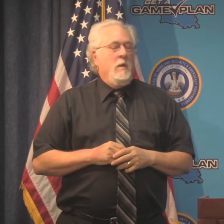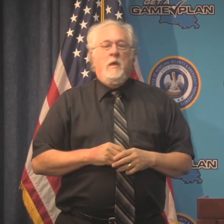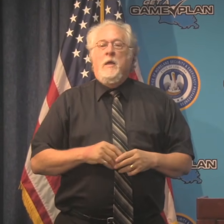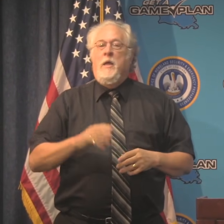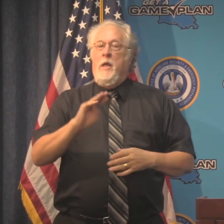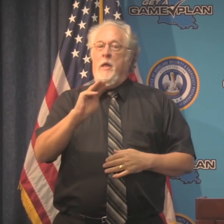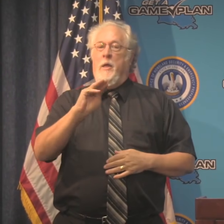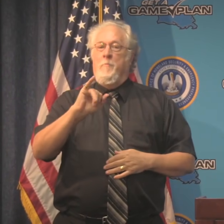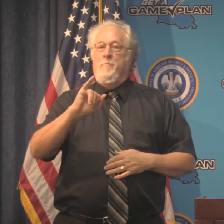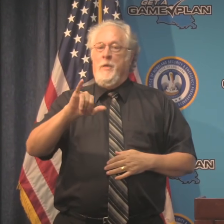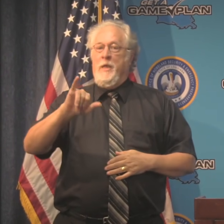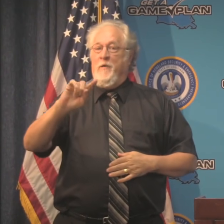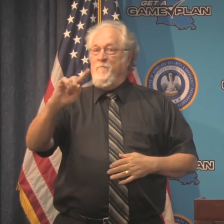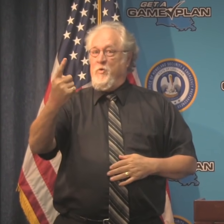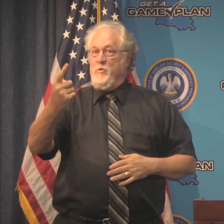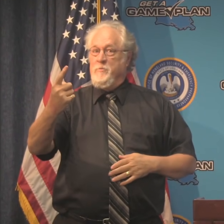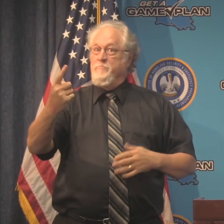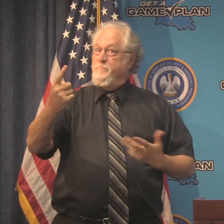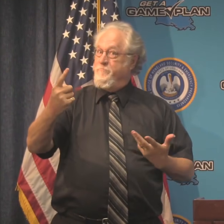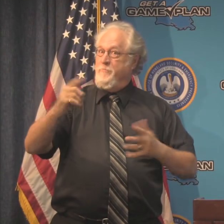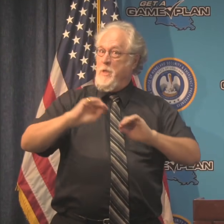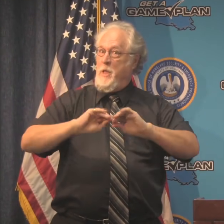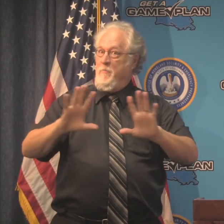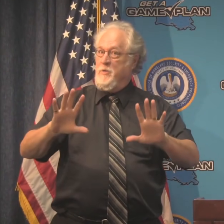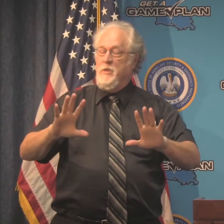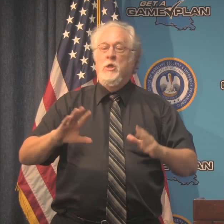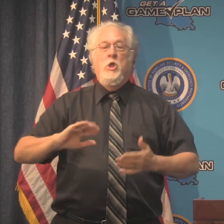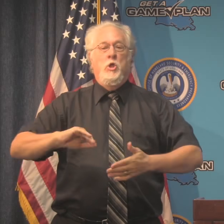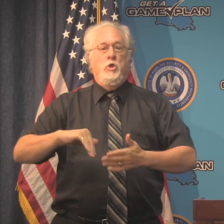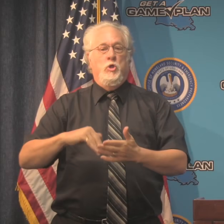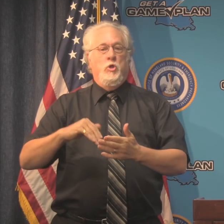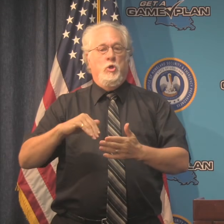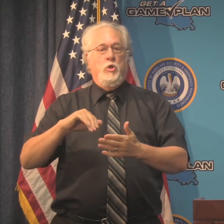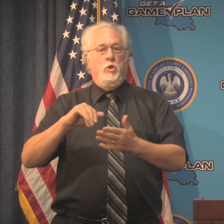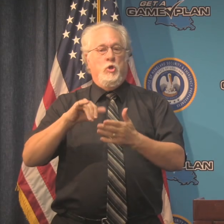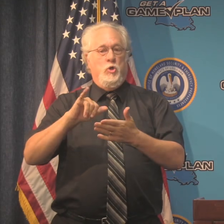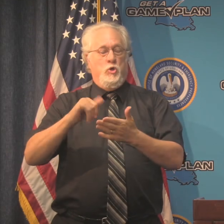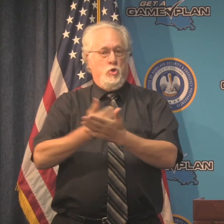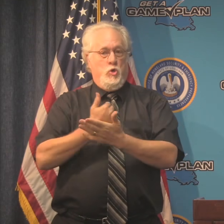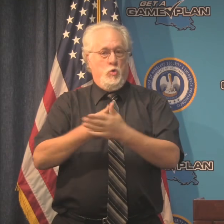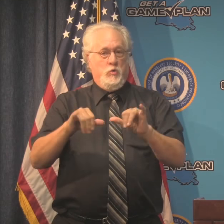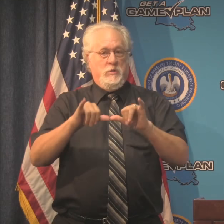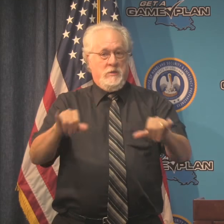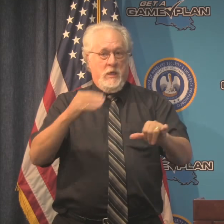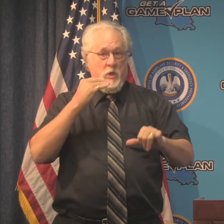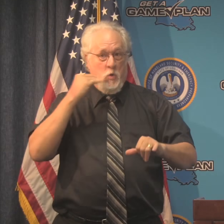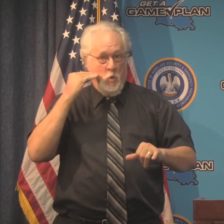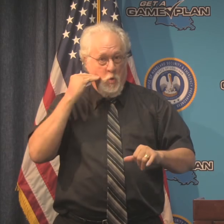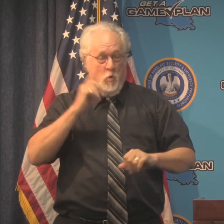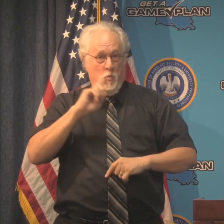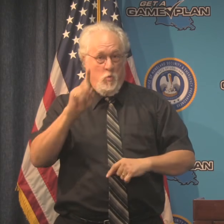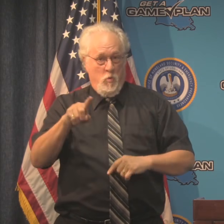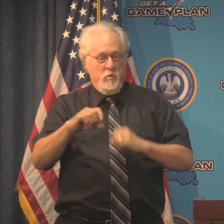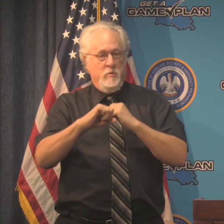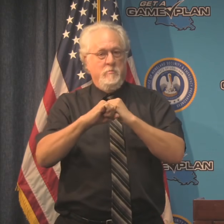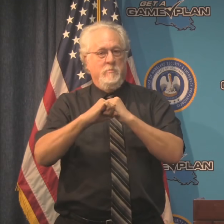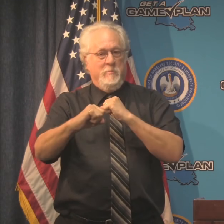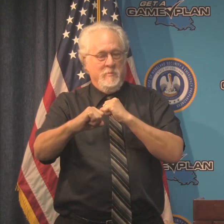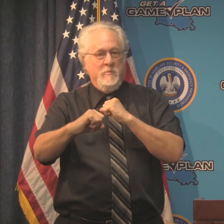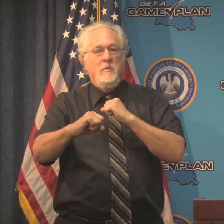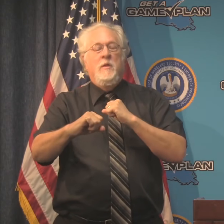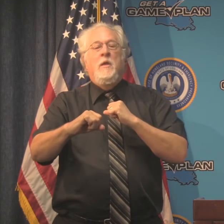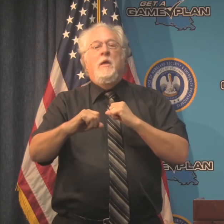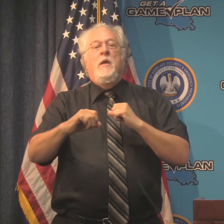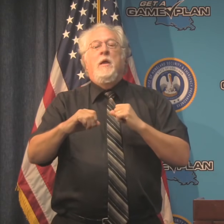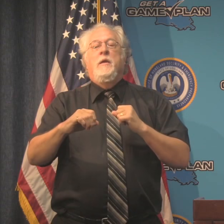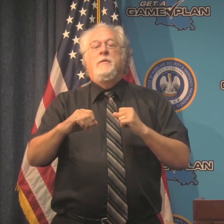It's May the 1st, obviously. And that means that the new stay at home order that has been extended is in